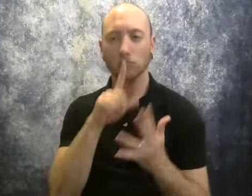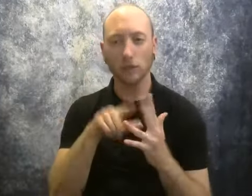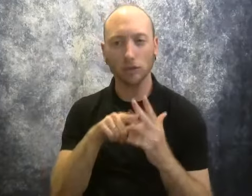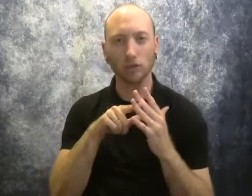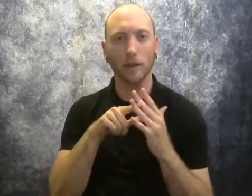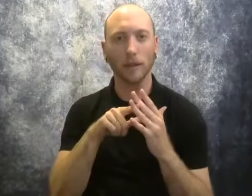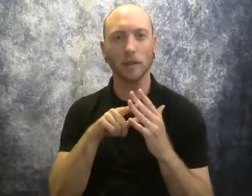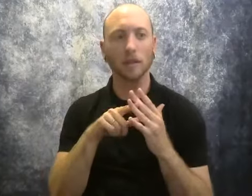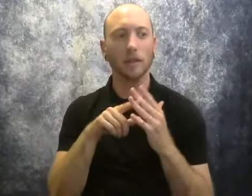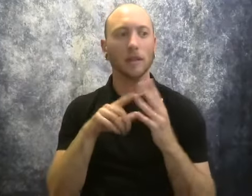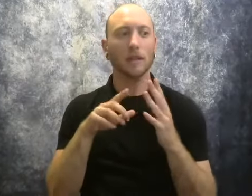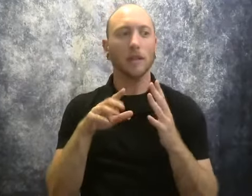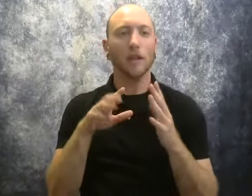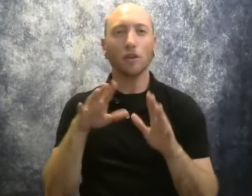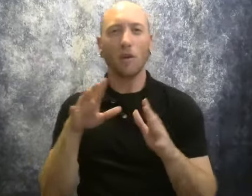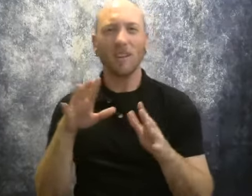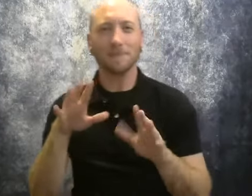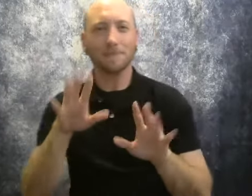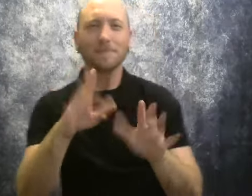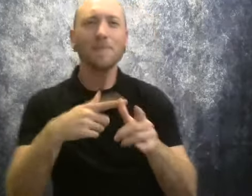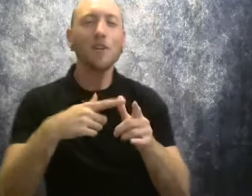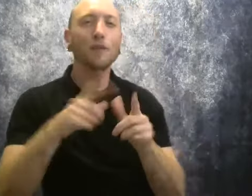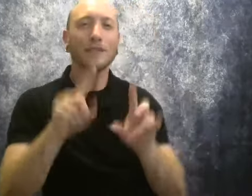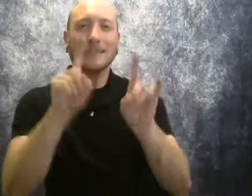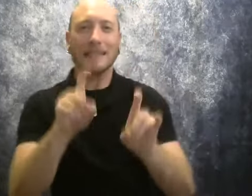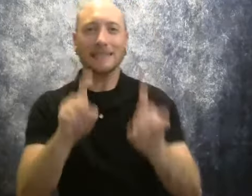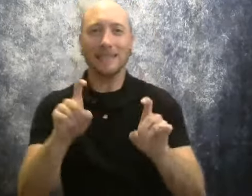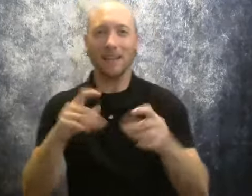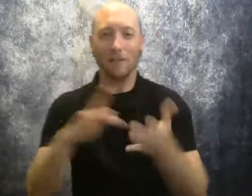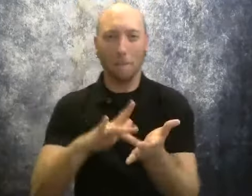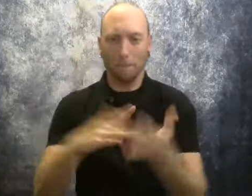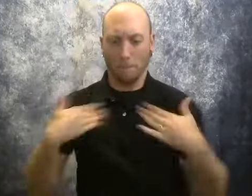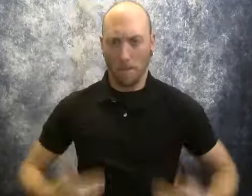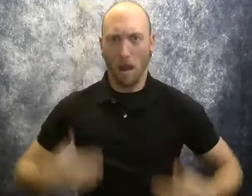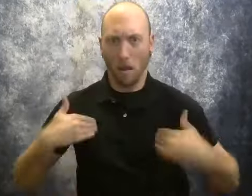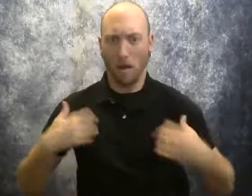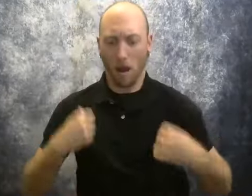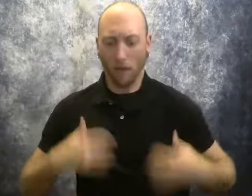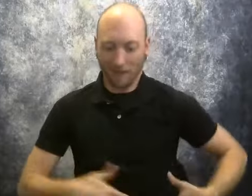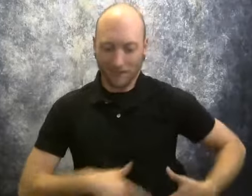And I was a bit miffed there too. I got there and they gave me a medical and pushed on my liver to see whether I'd been drinking